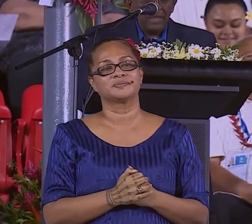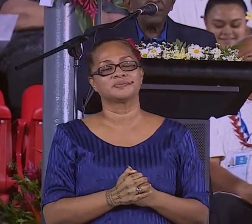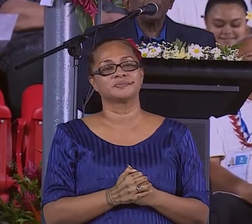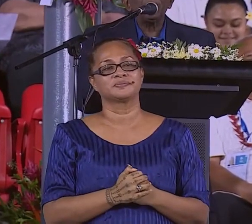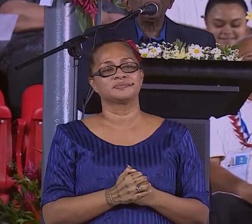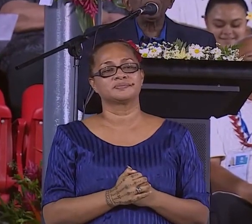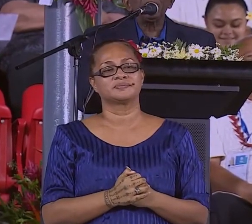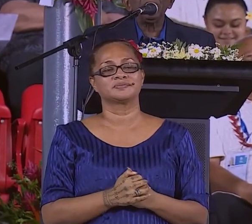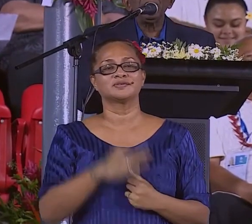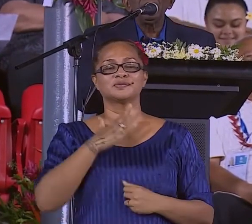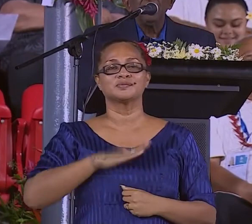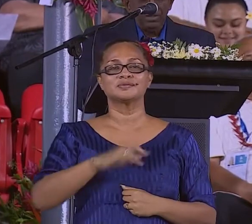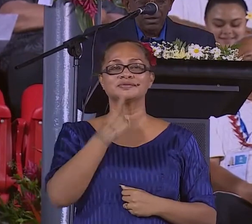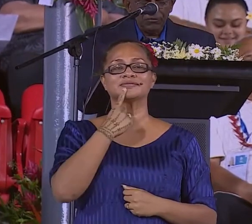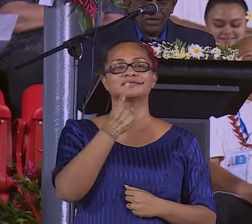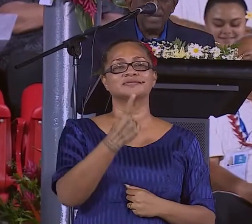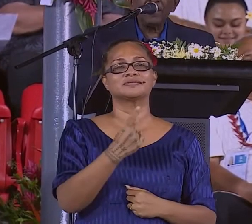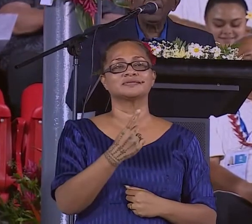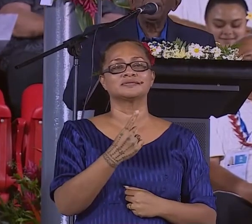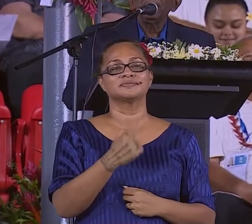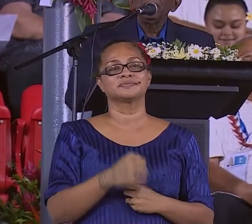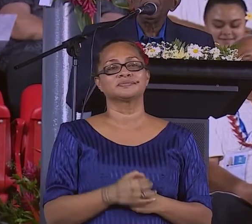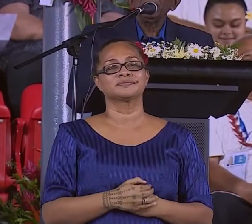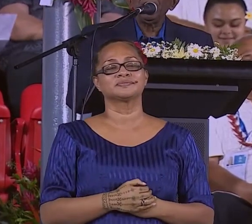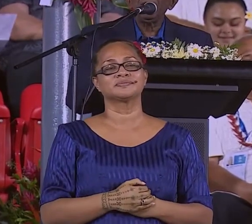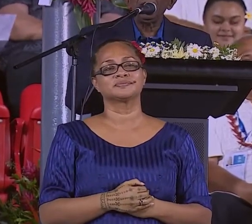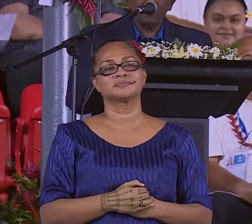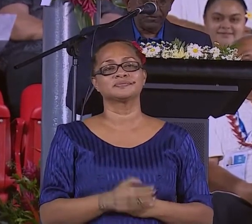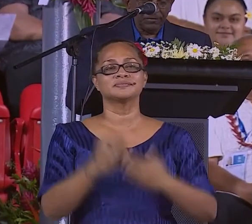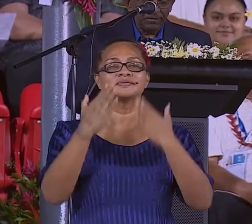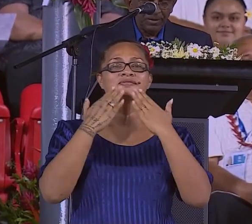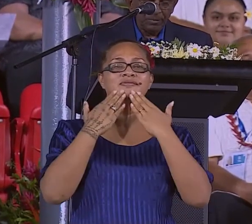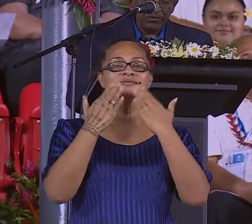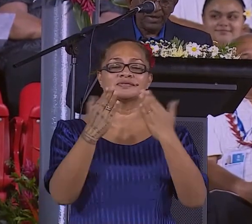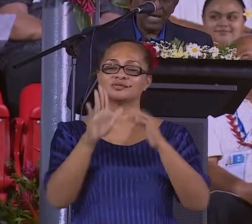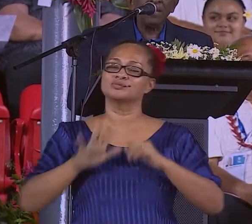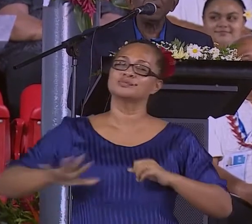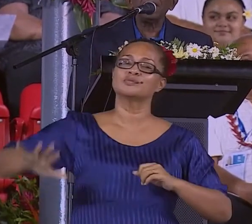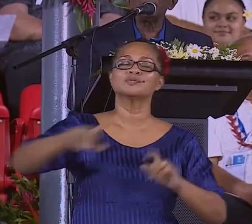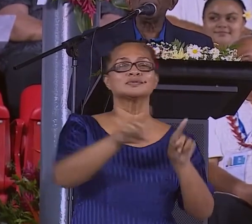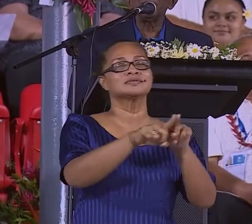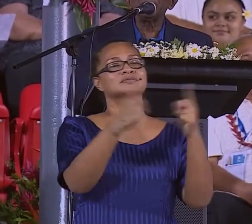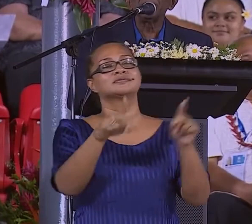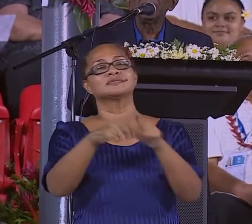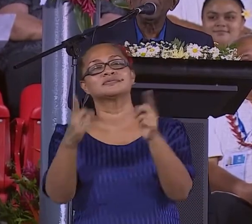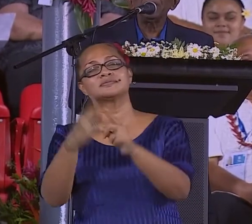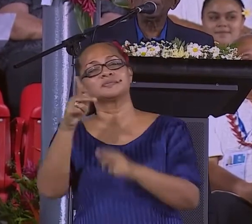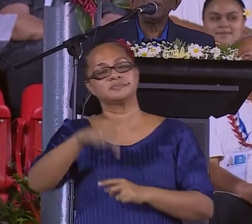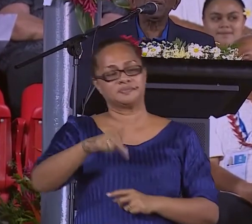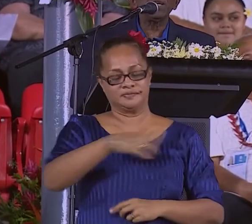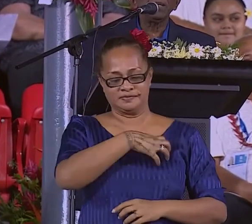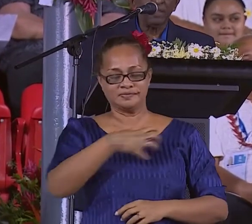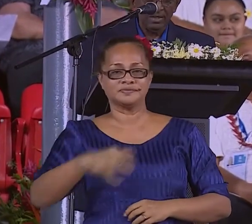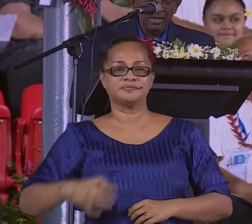I take this opportunity of thanking the various Pacific Island governments, and